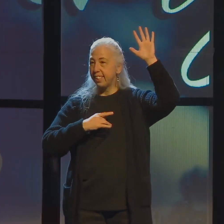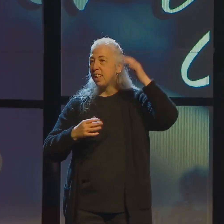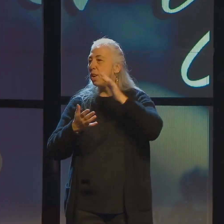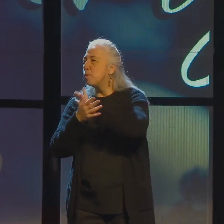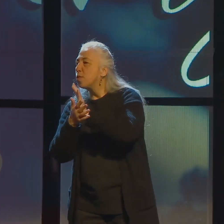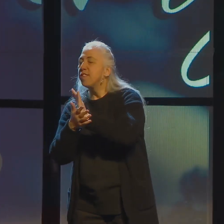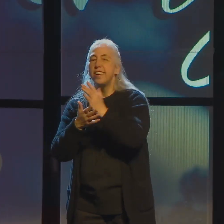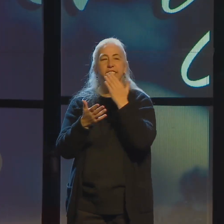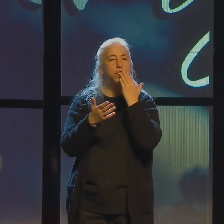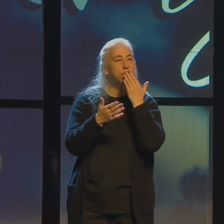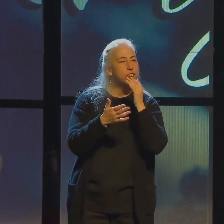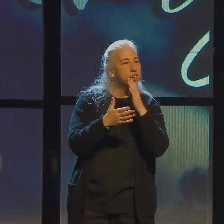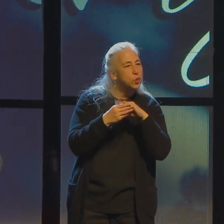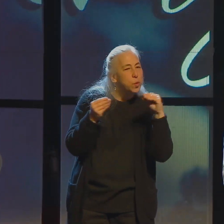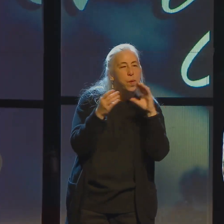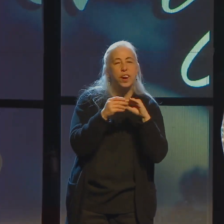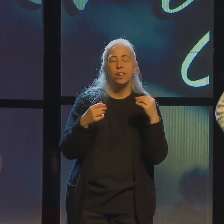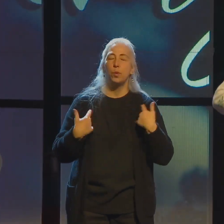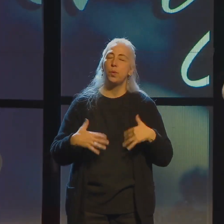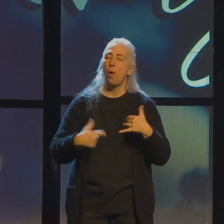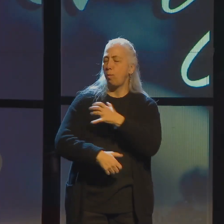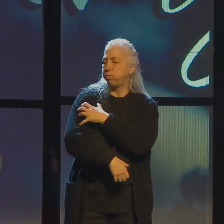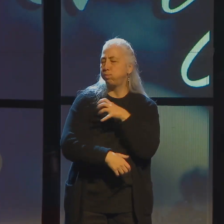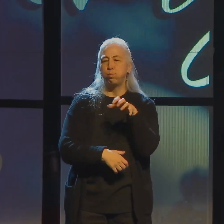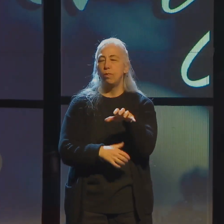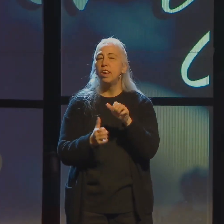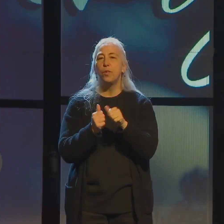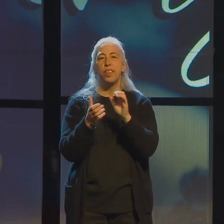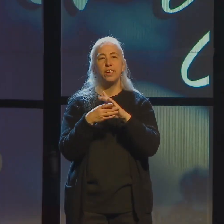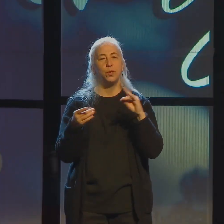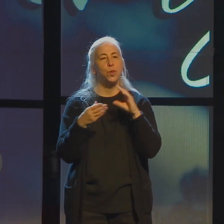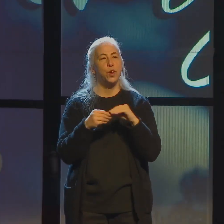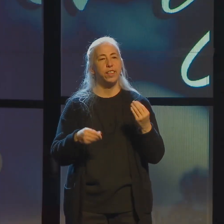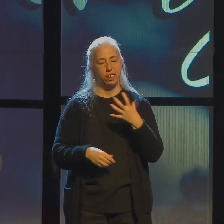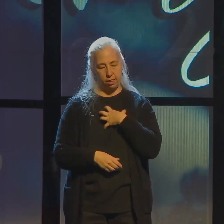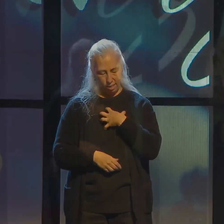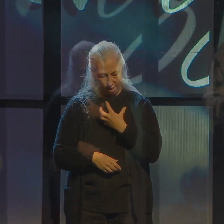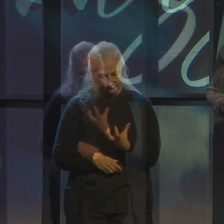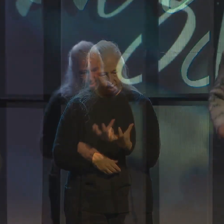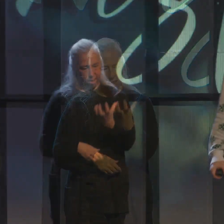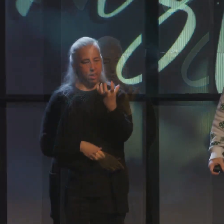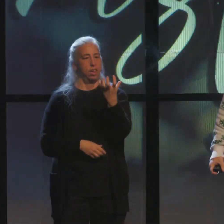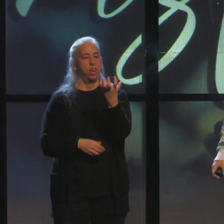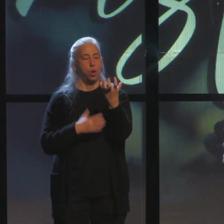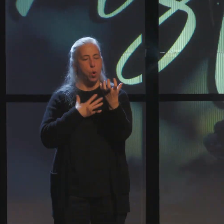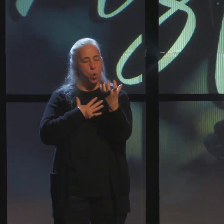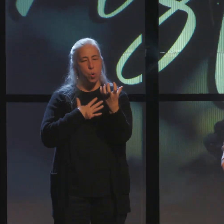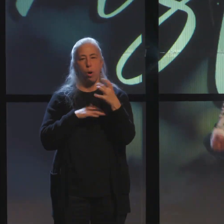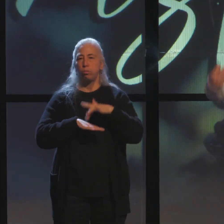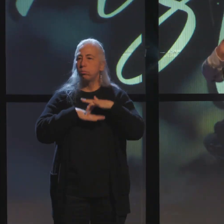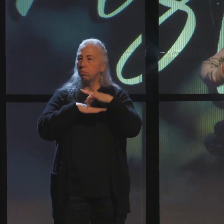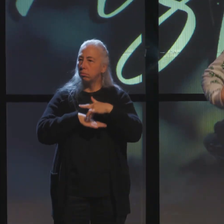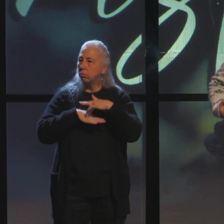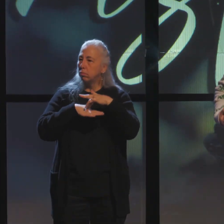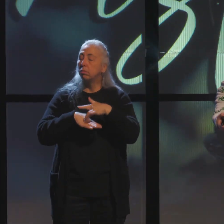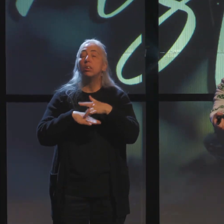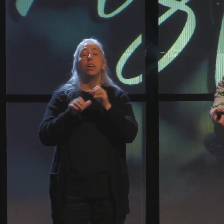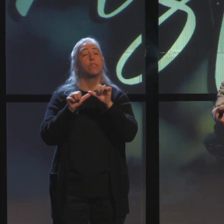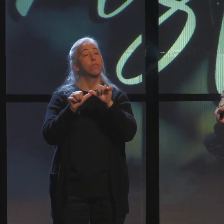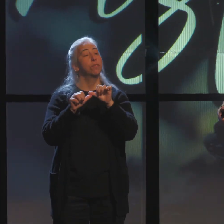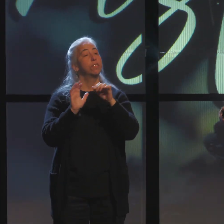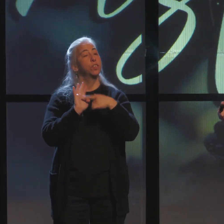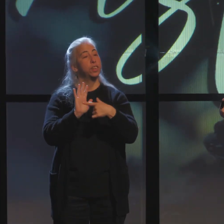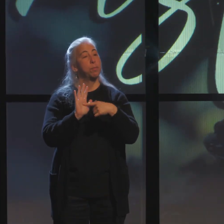There's something powerful about a story that takes a hold of our hearts, that just doesn't let us go, right? The Christmas